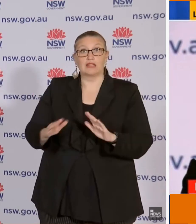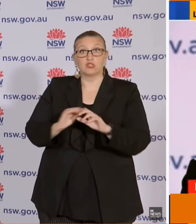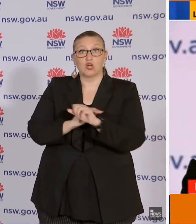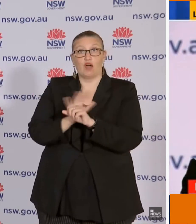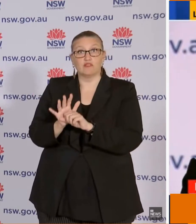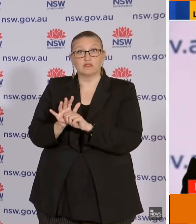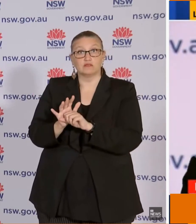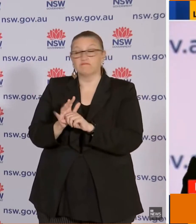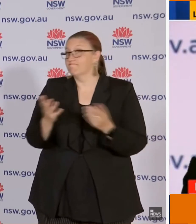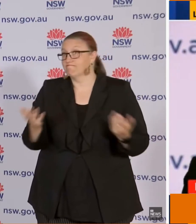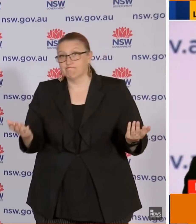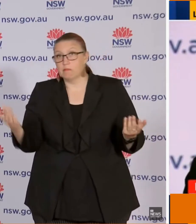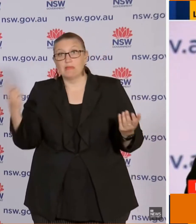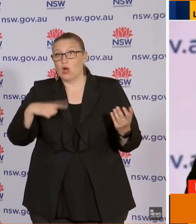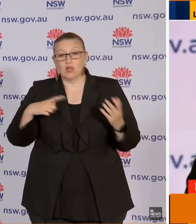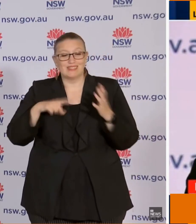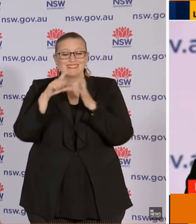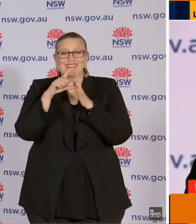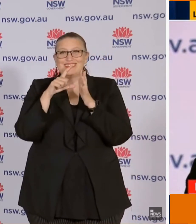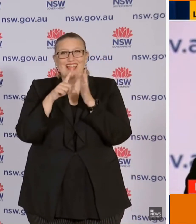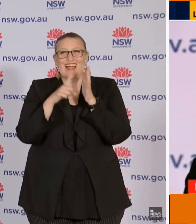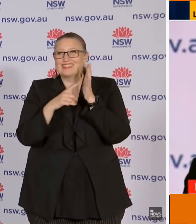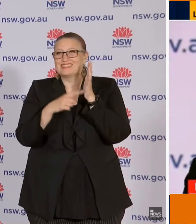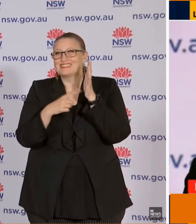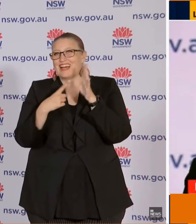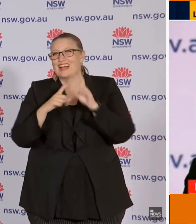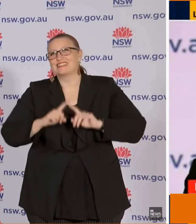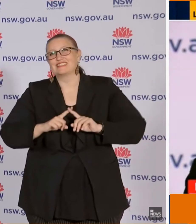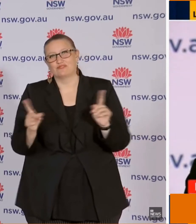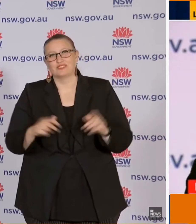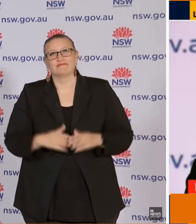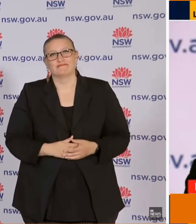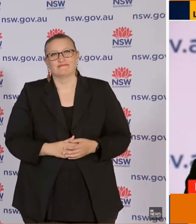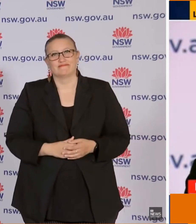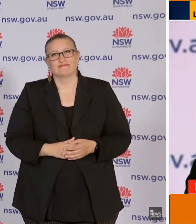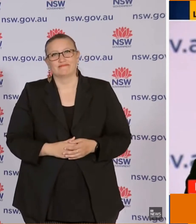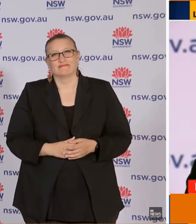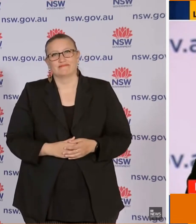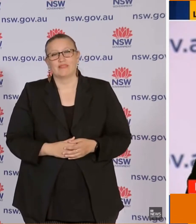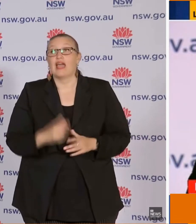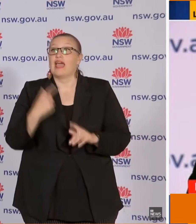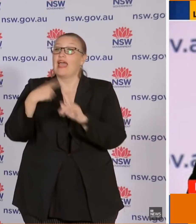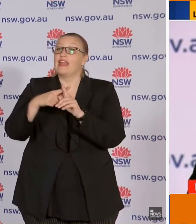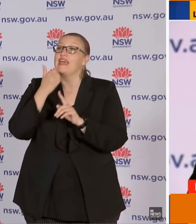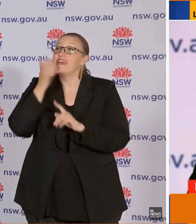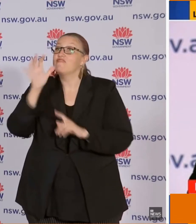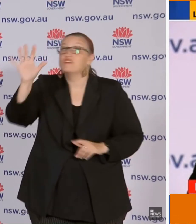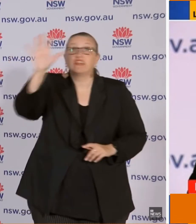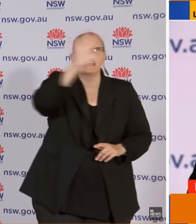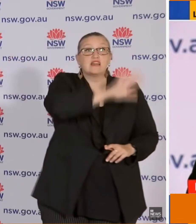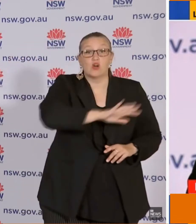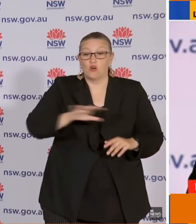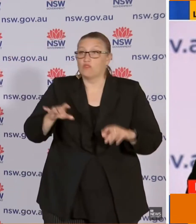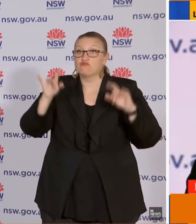Delta strain is different. And what we also have to accept is that every state in Australia needs to learn to live with COVID.